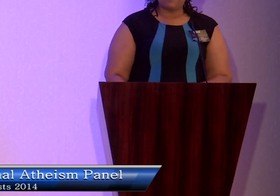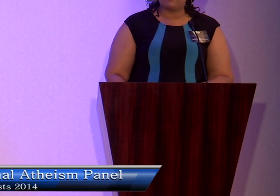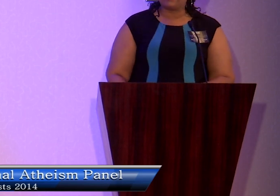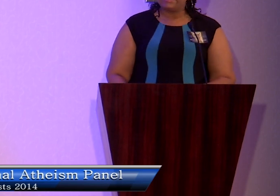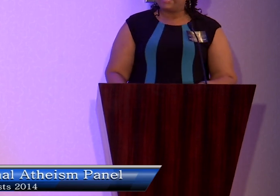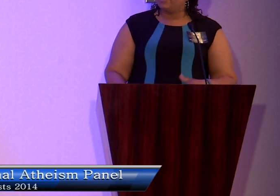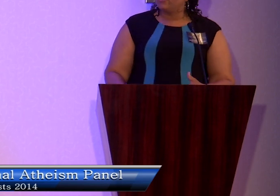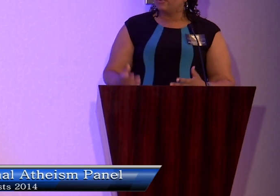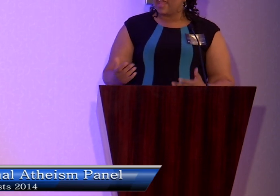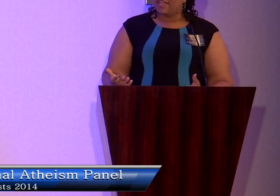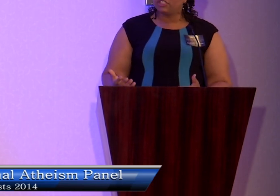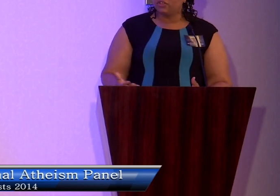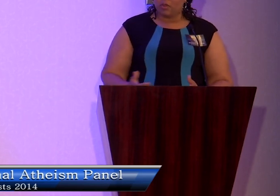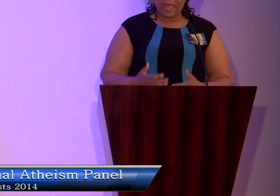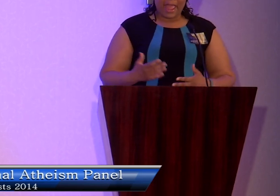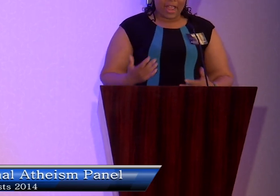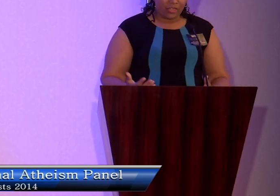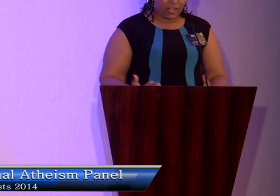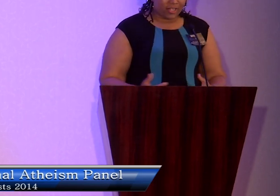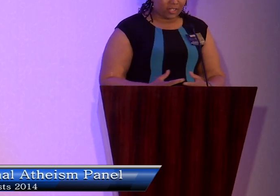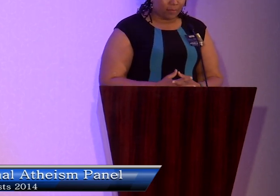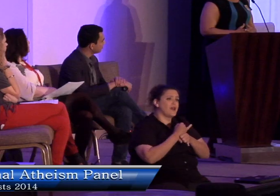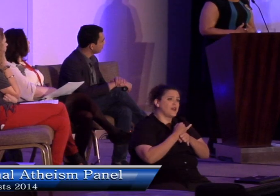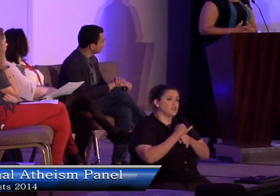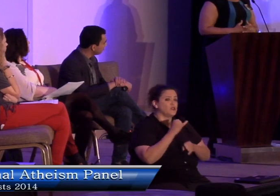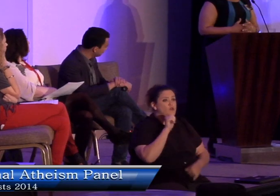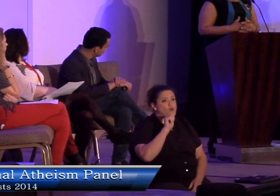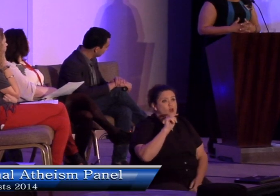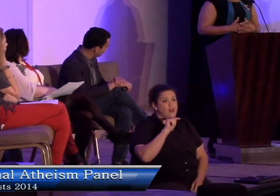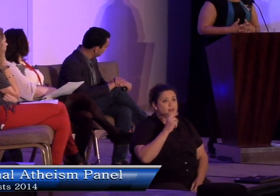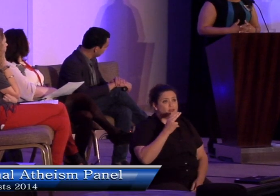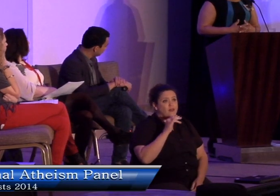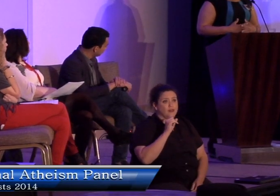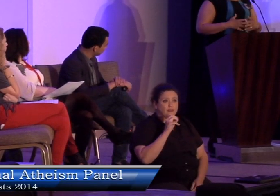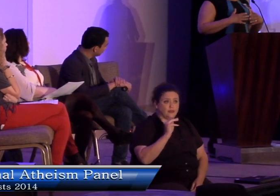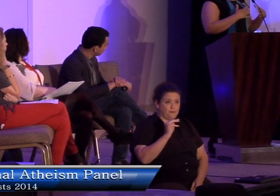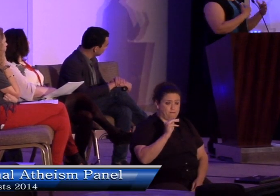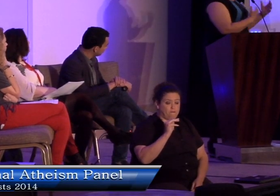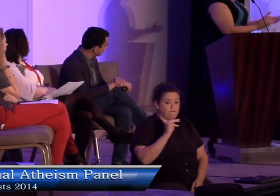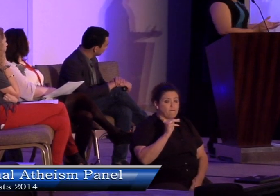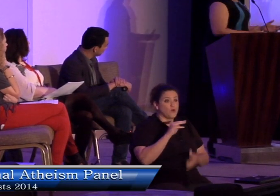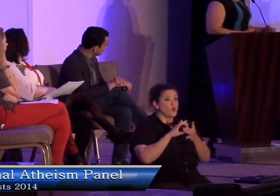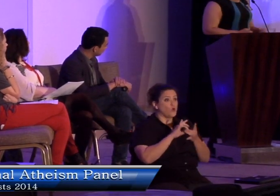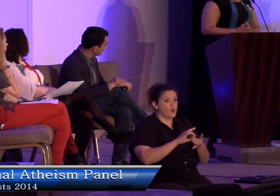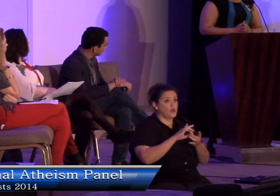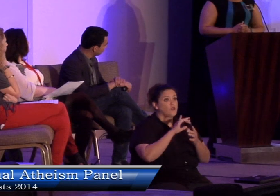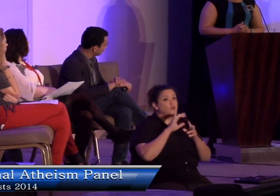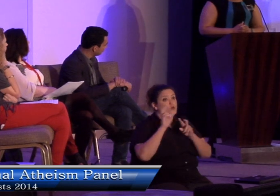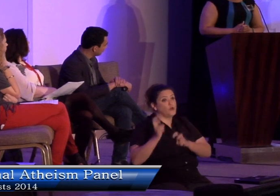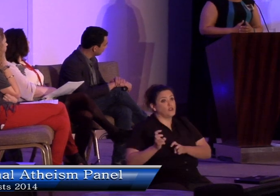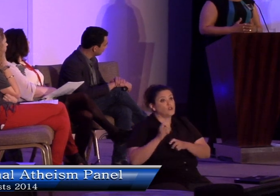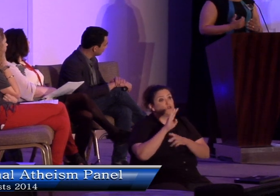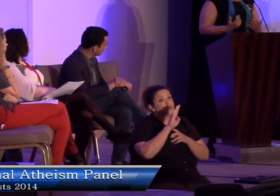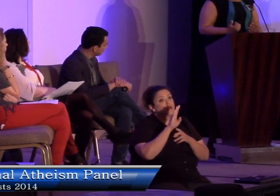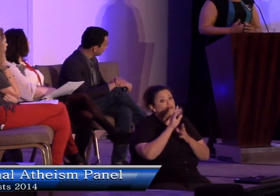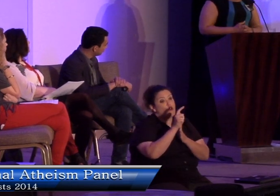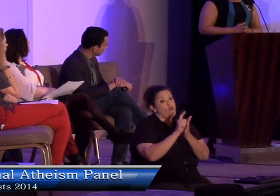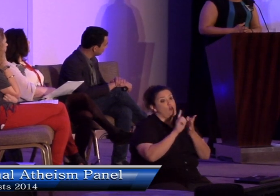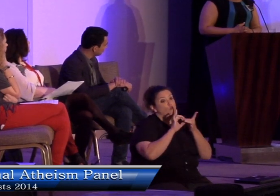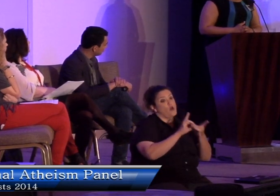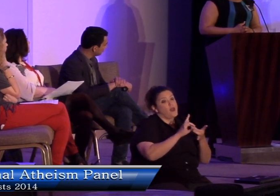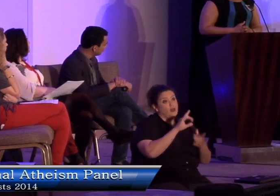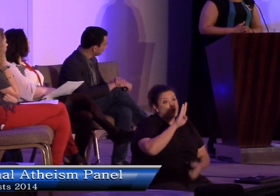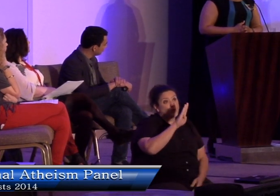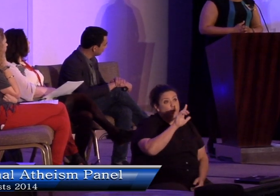going to talk about international atheism, from issues of blasphemy laws to the fact